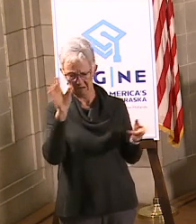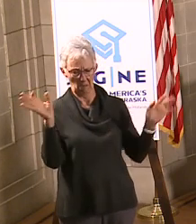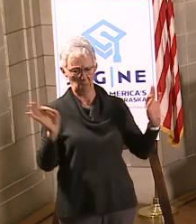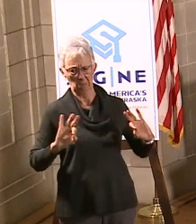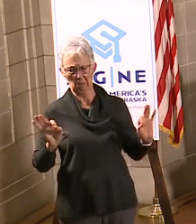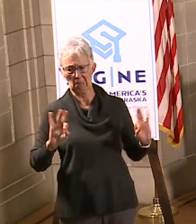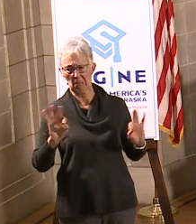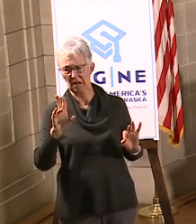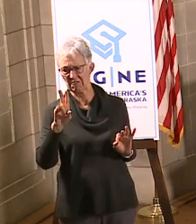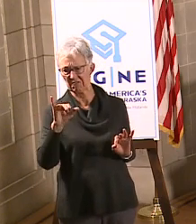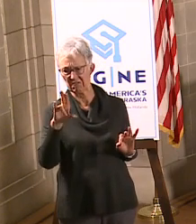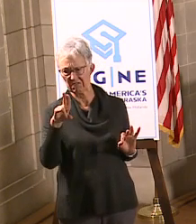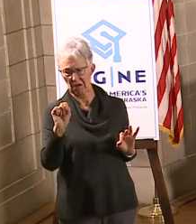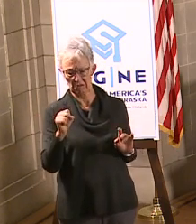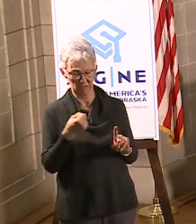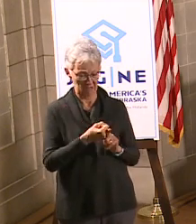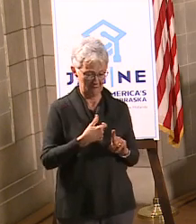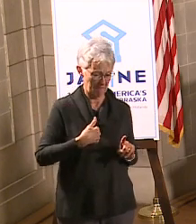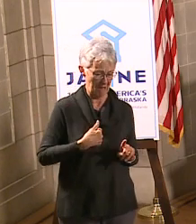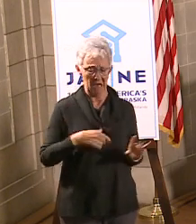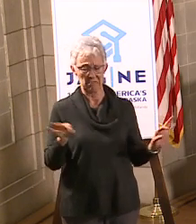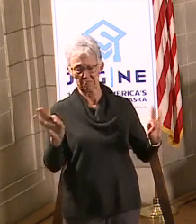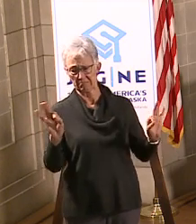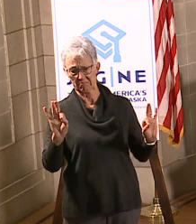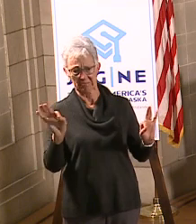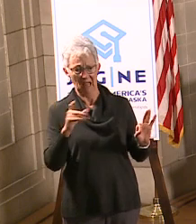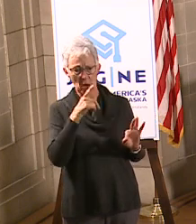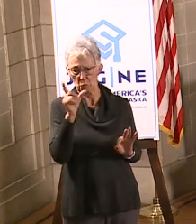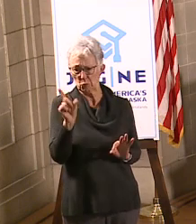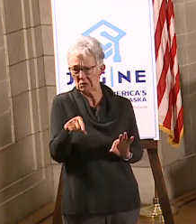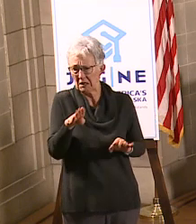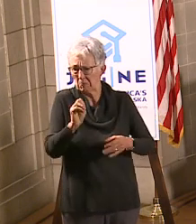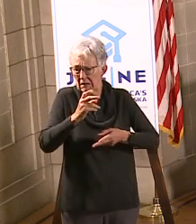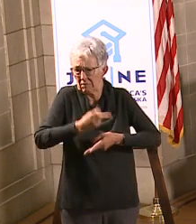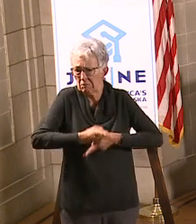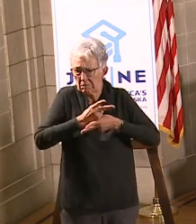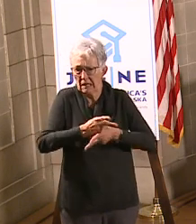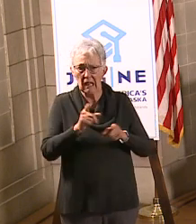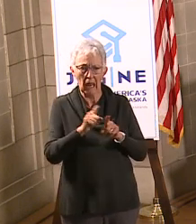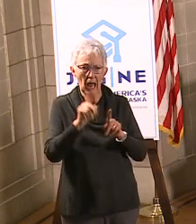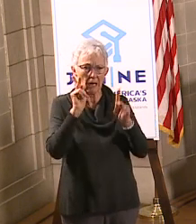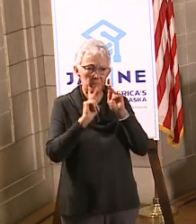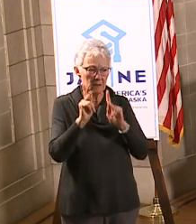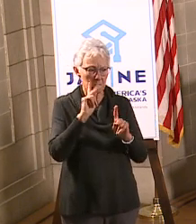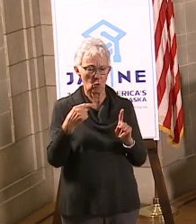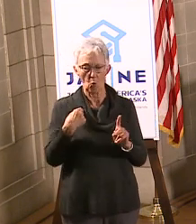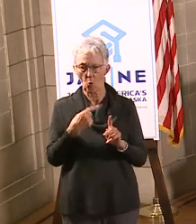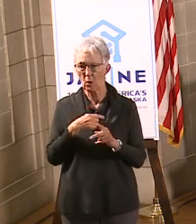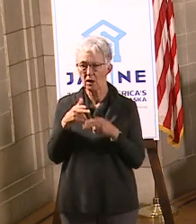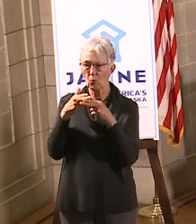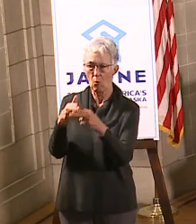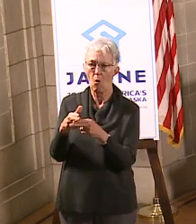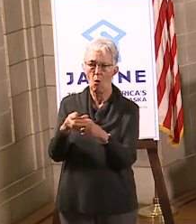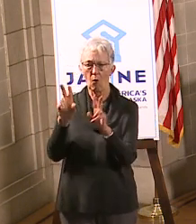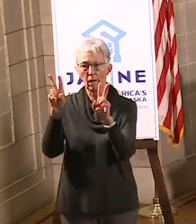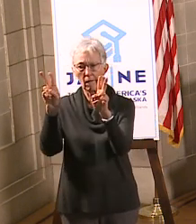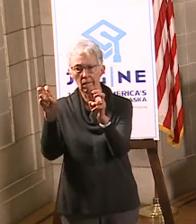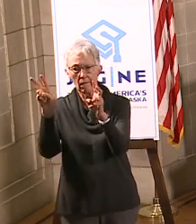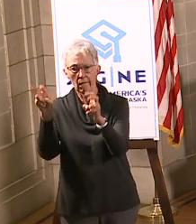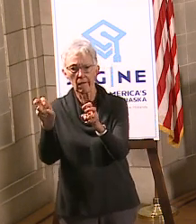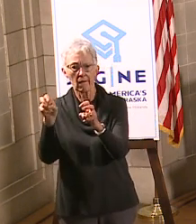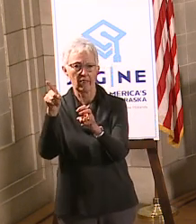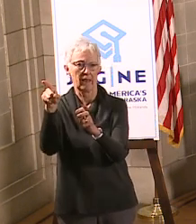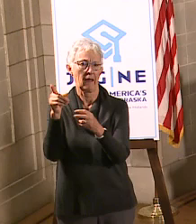won't affect us, or that we don't need to be as careful as people who we would identify as a vulnerable population, but that just is